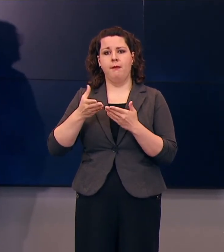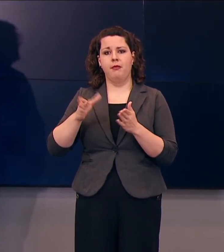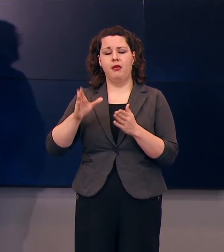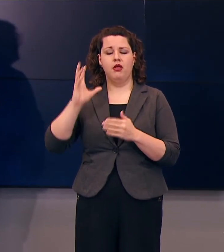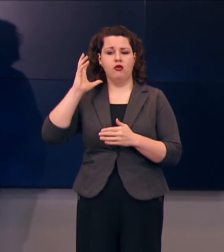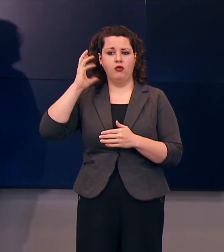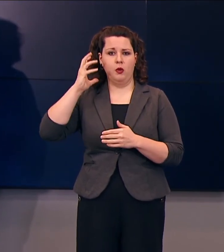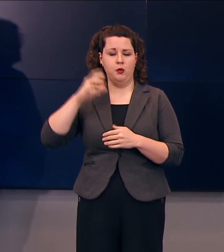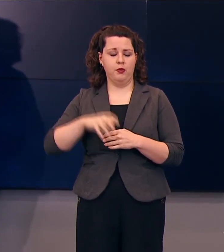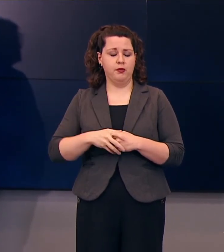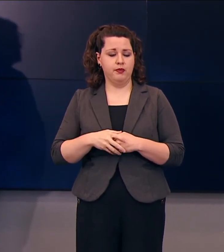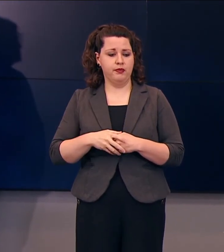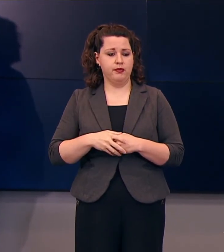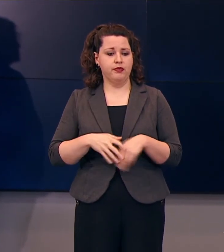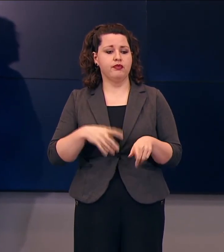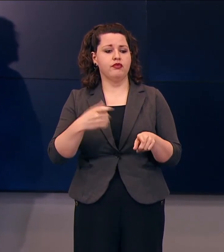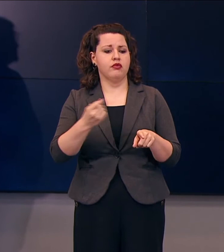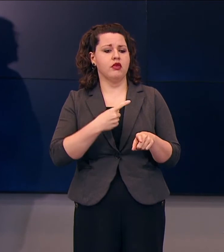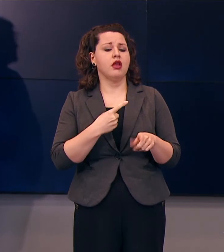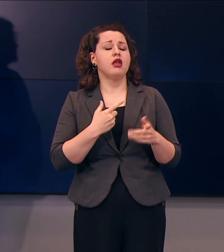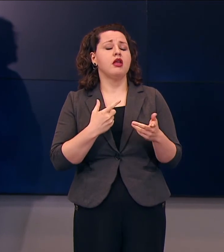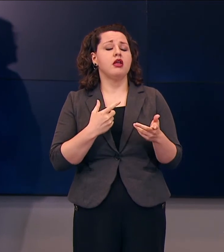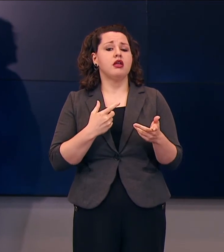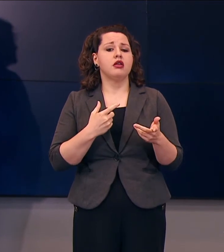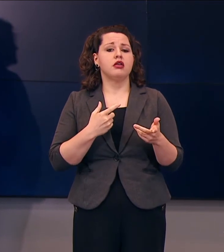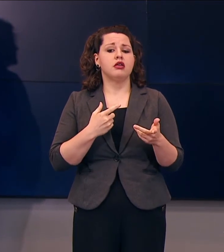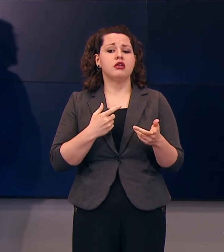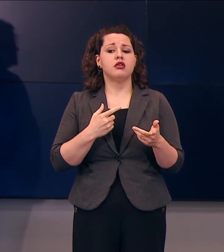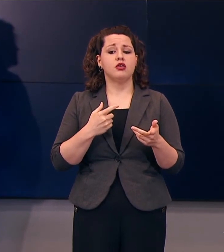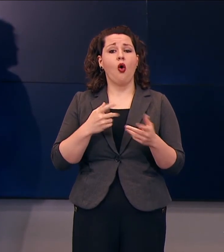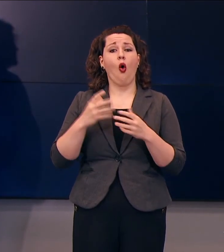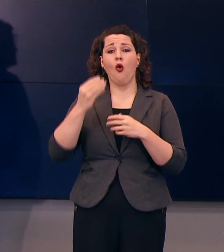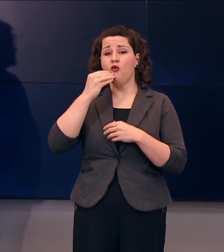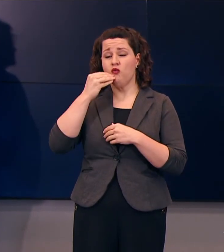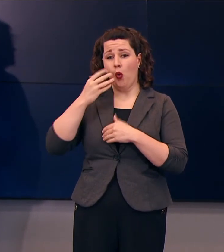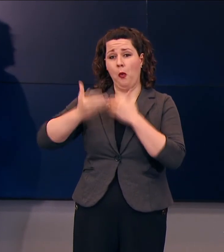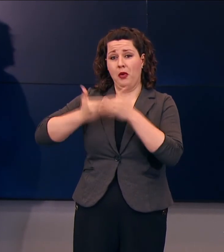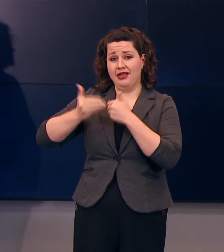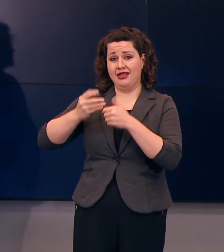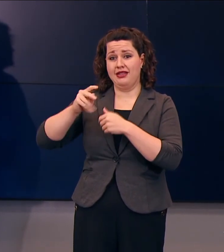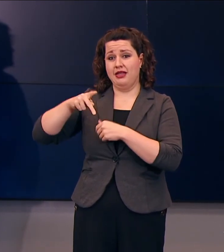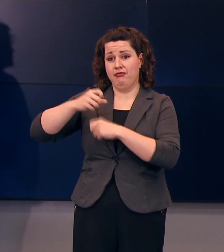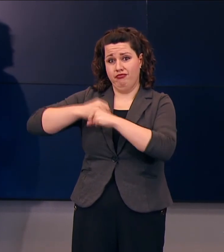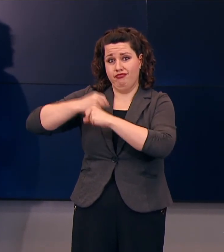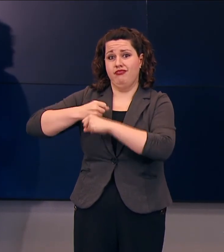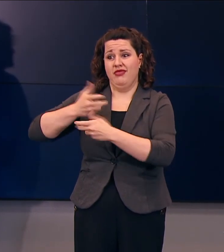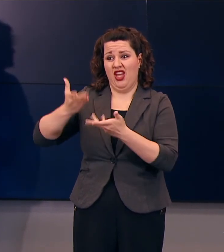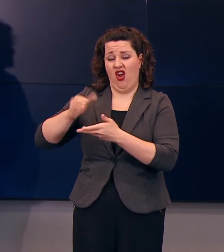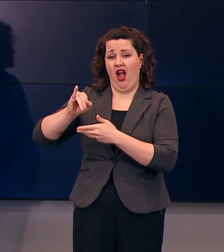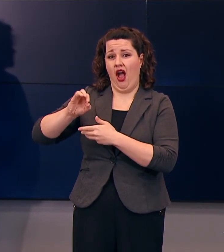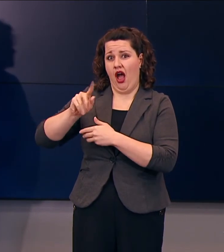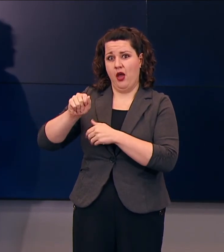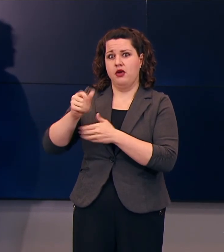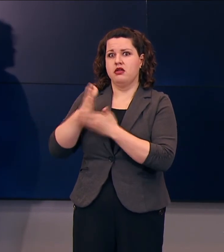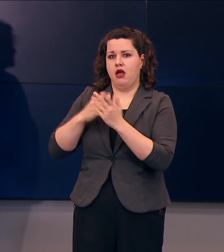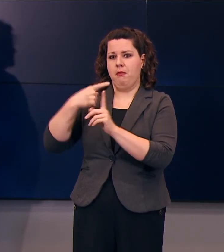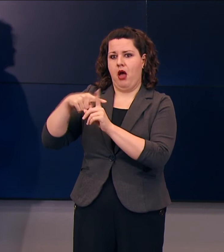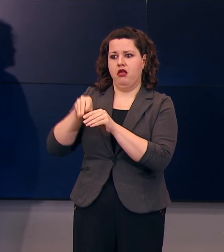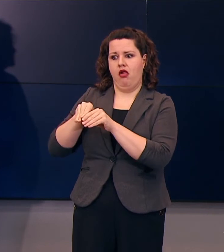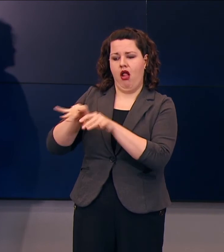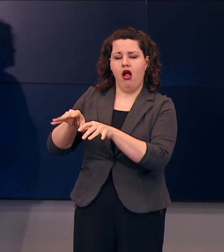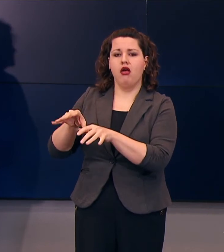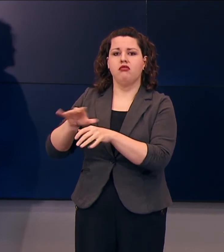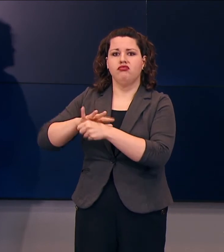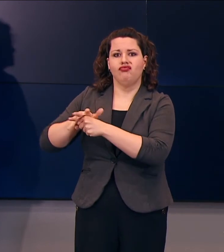Hi, Governor. We've seen some outbreaks at food processing plants in Iowa, and I'm wondering if the state